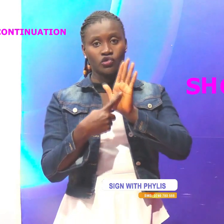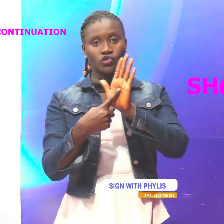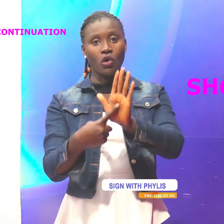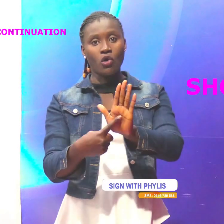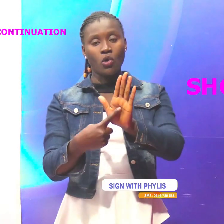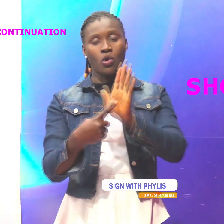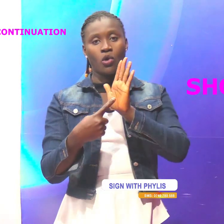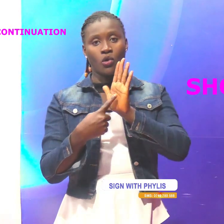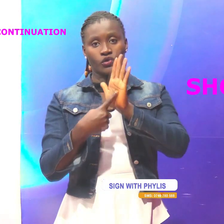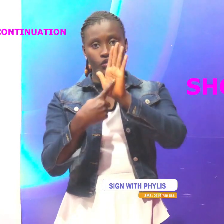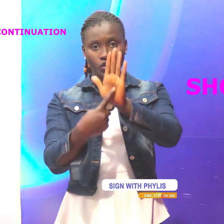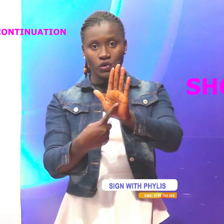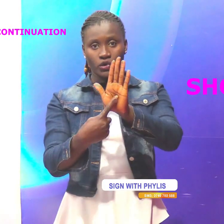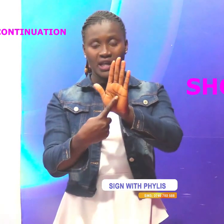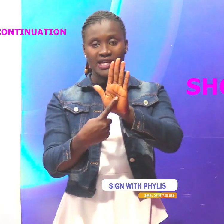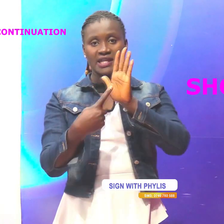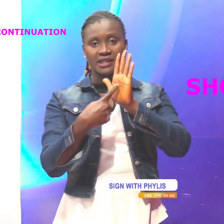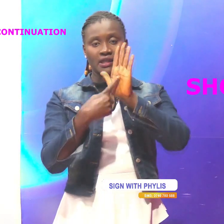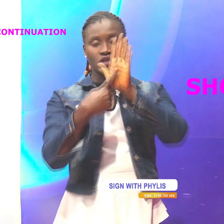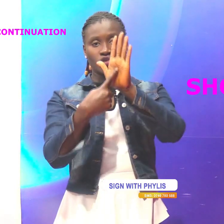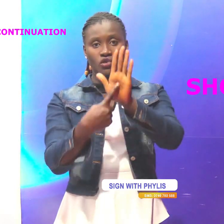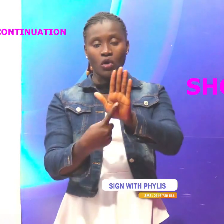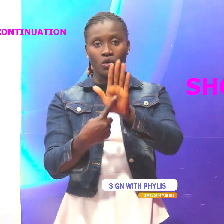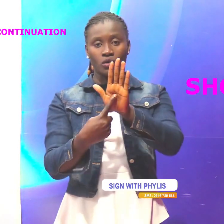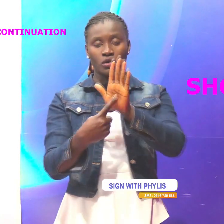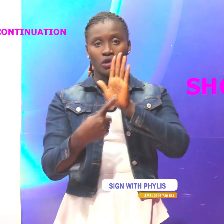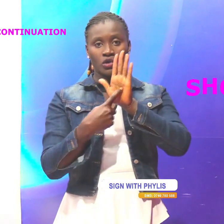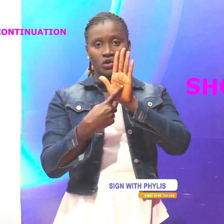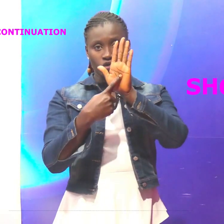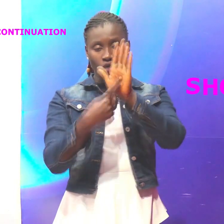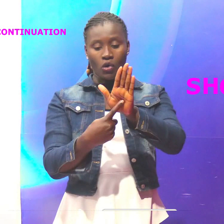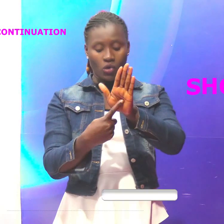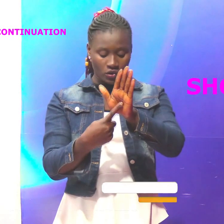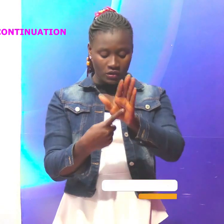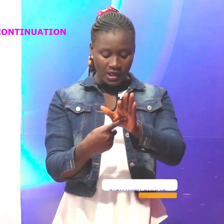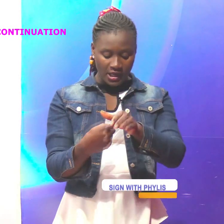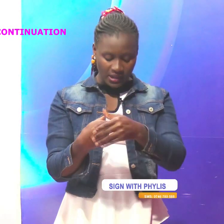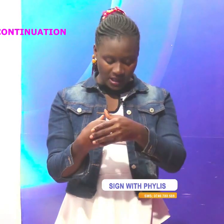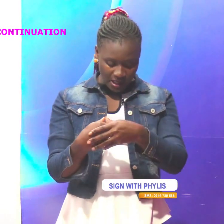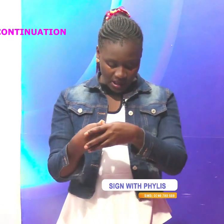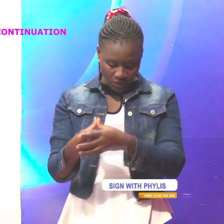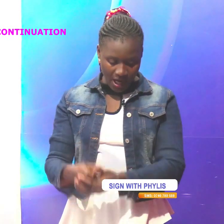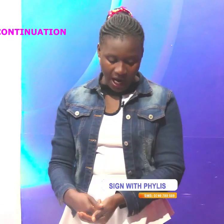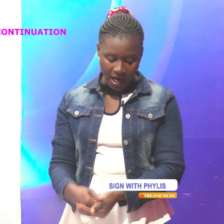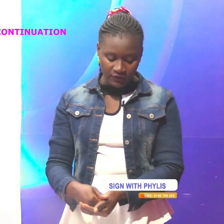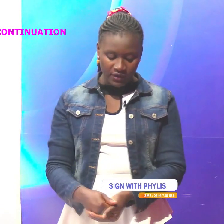show. Show, like this. Show. Show. And then we have